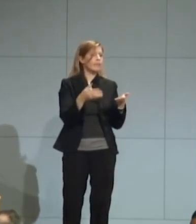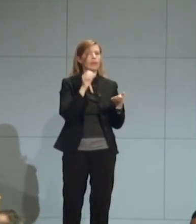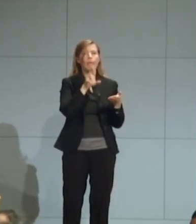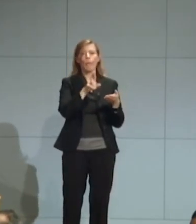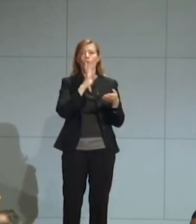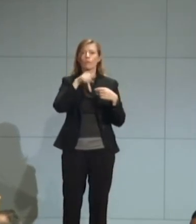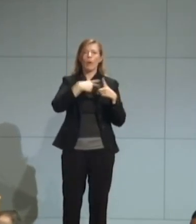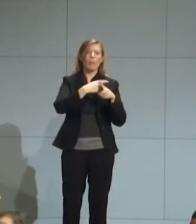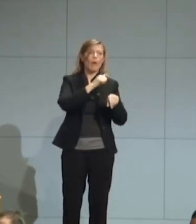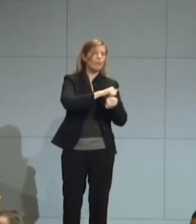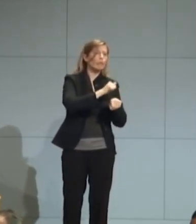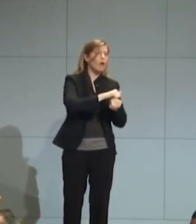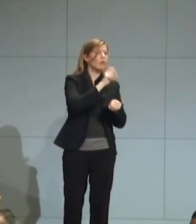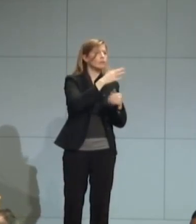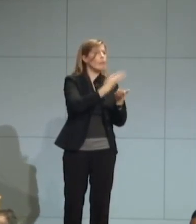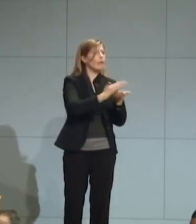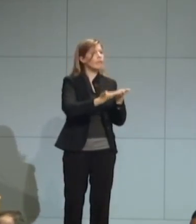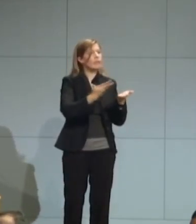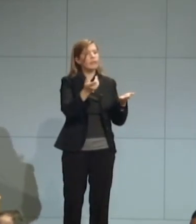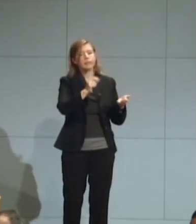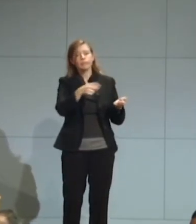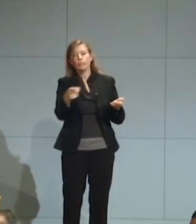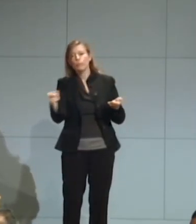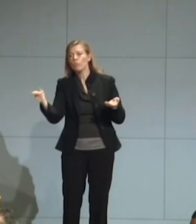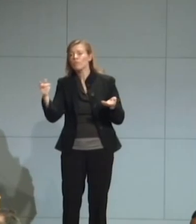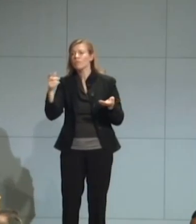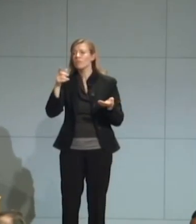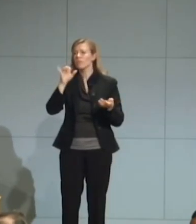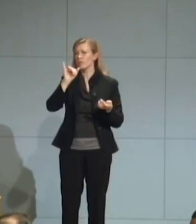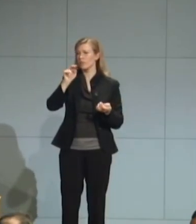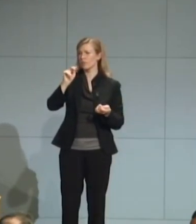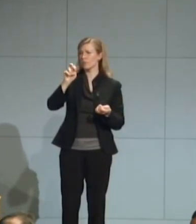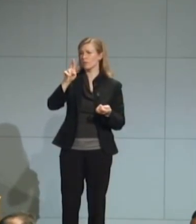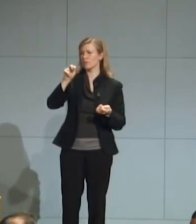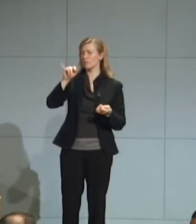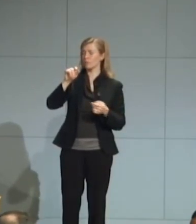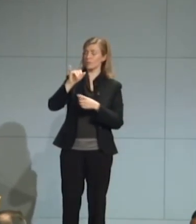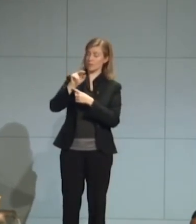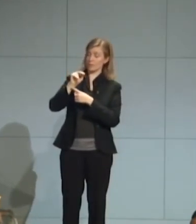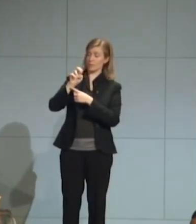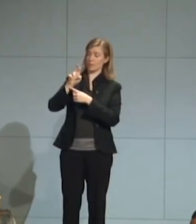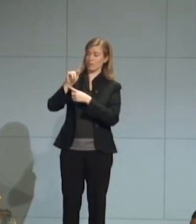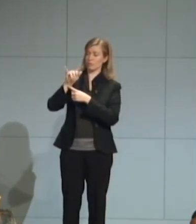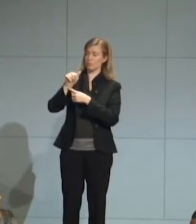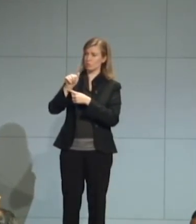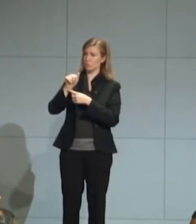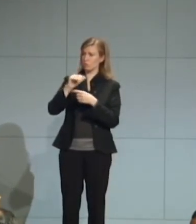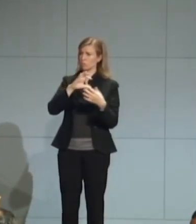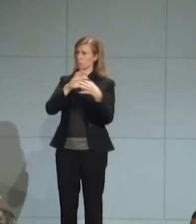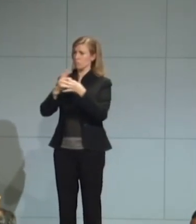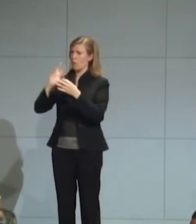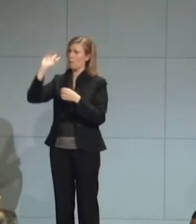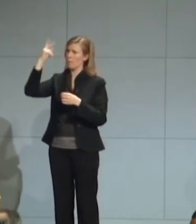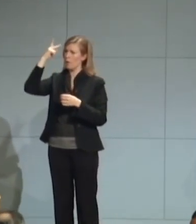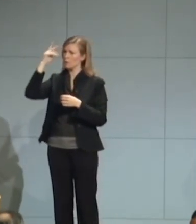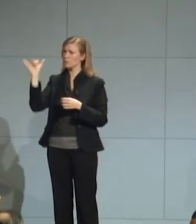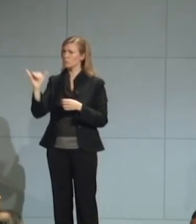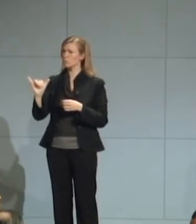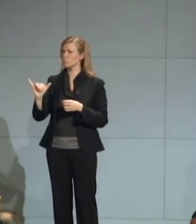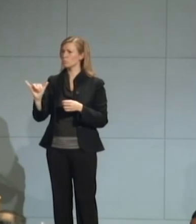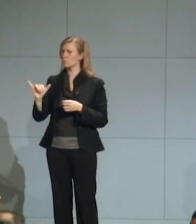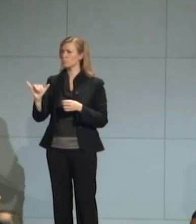9 years of age, you know, what you really ought to do is pack your bags and move to Pakistan, so that